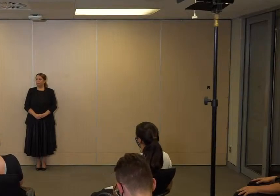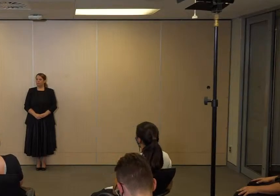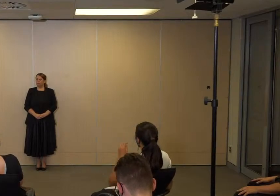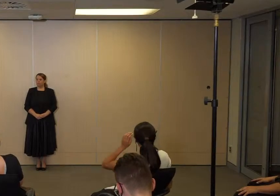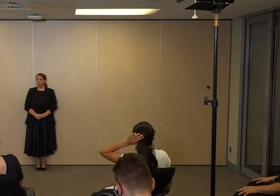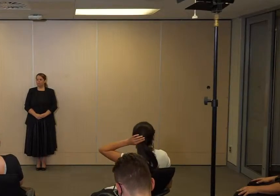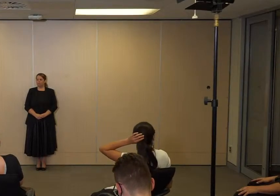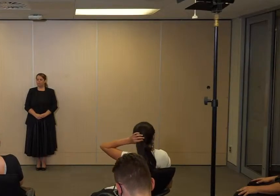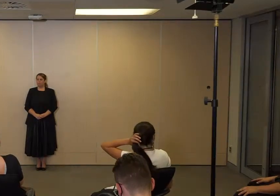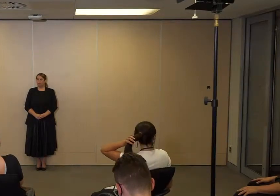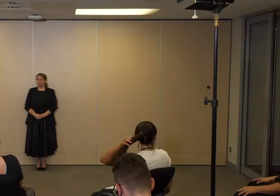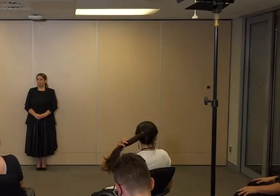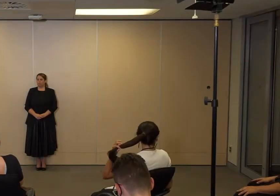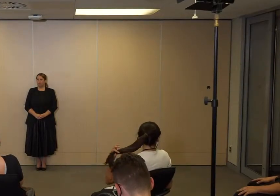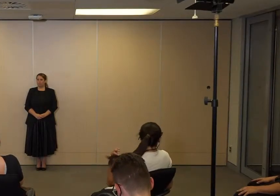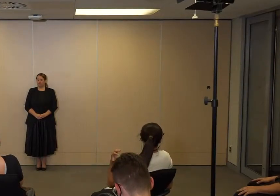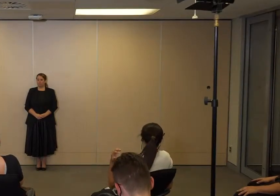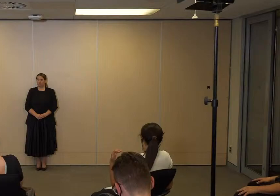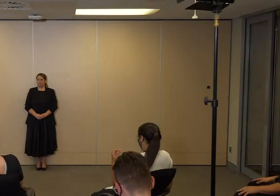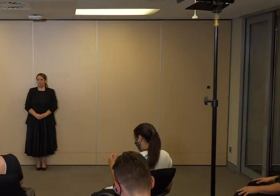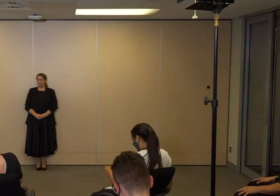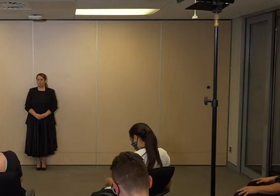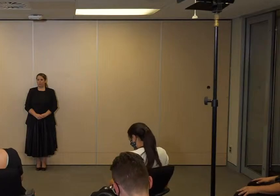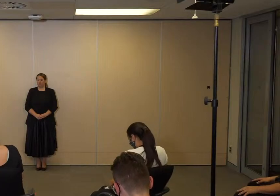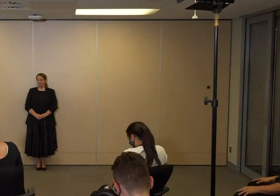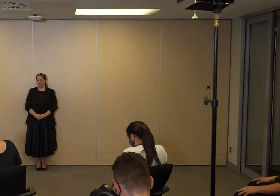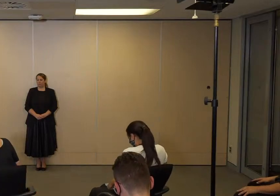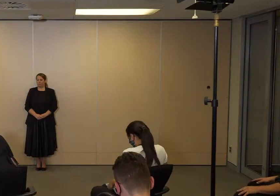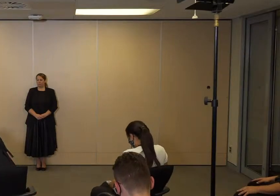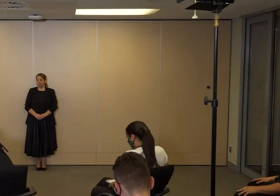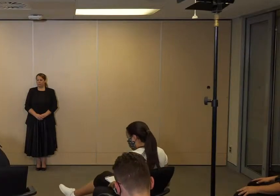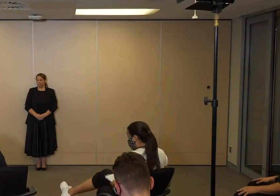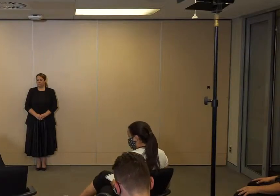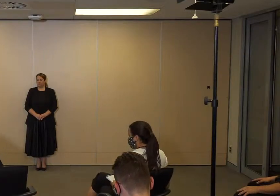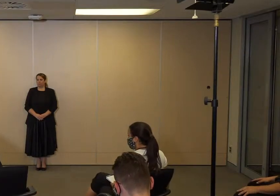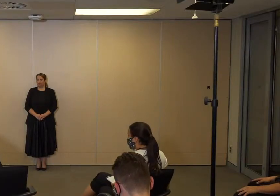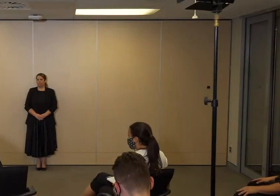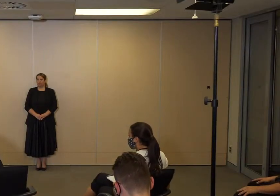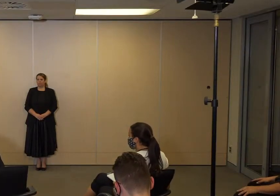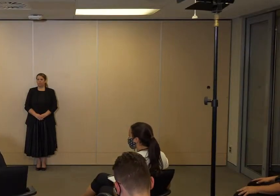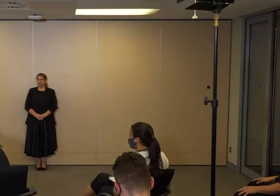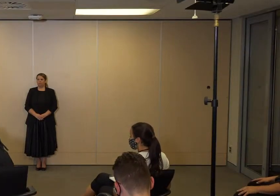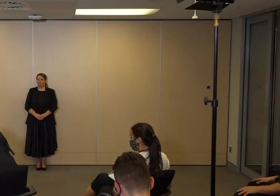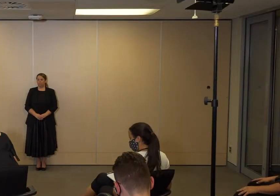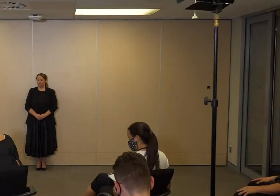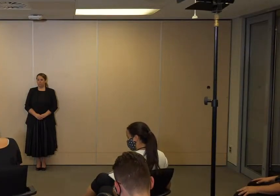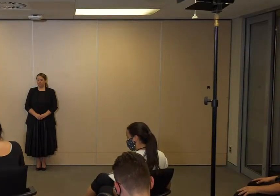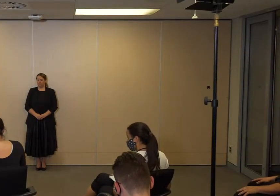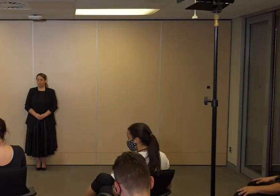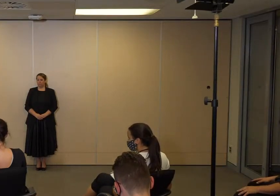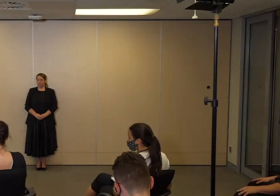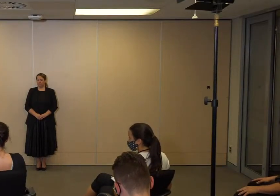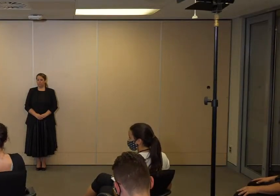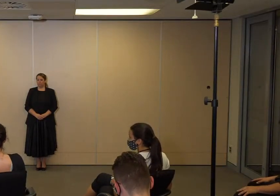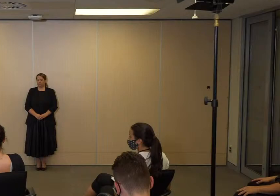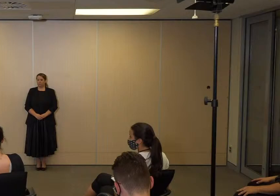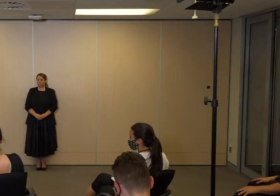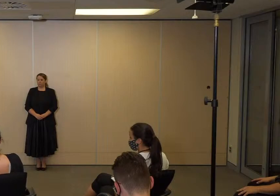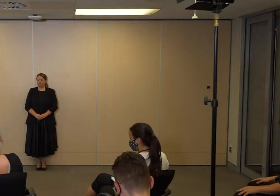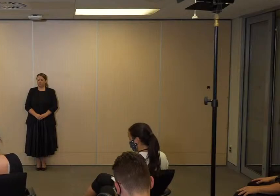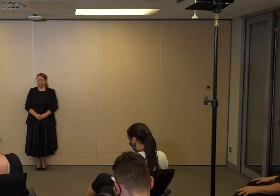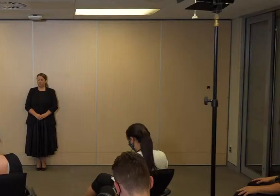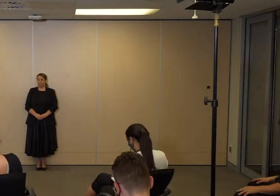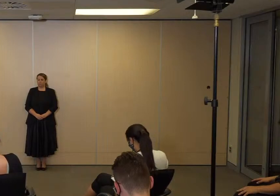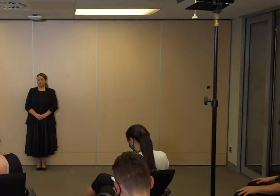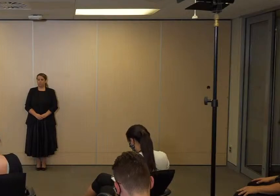after routine testing. Between infection and testing, the case took 2 bus services in Auckland, visited a